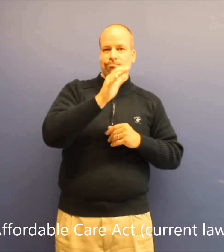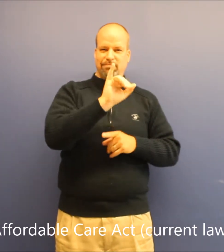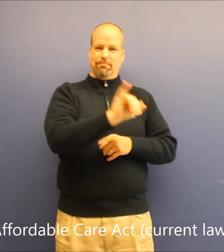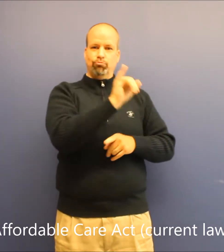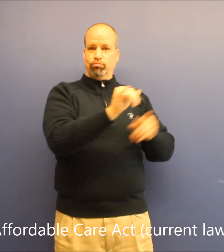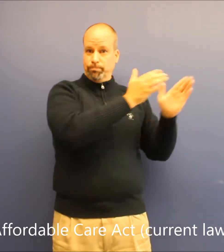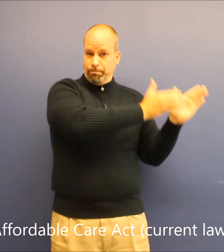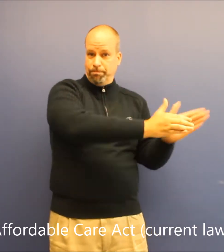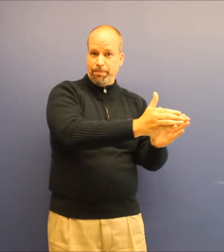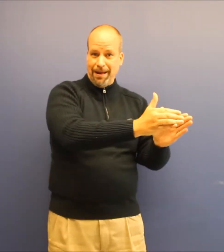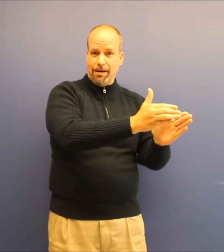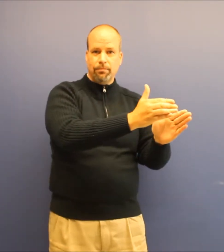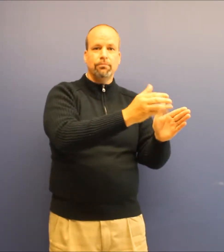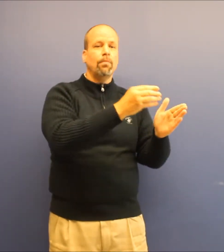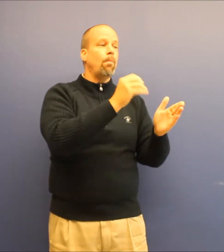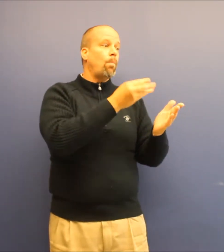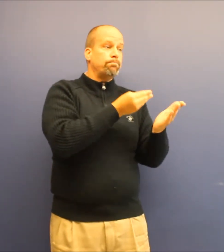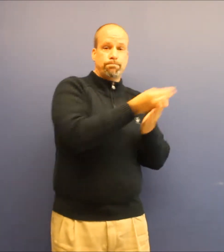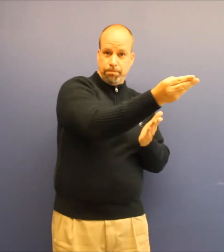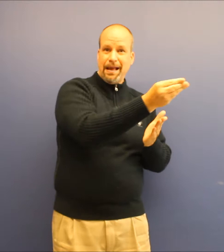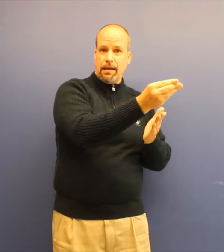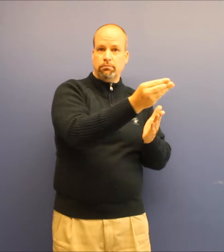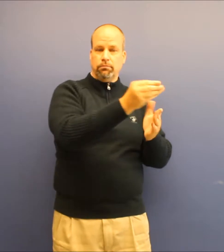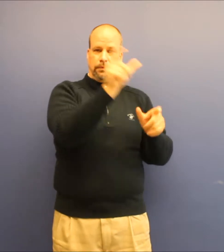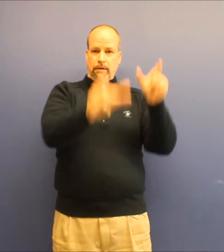can get insurance through a parent's plan or buy independently.